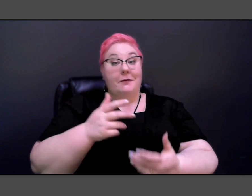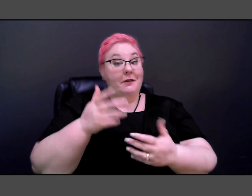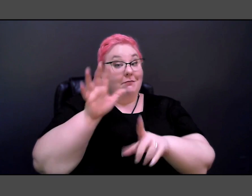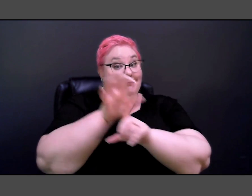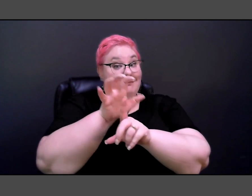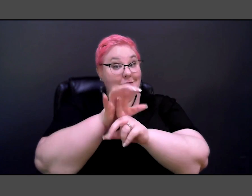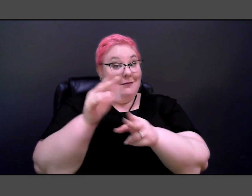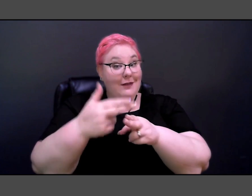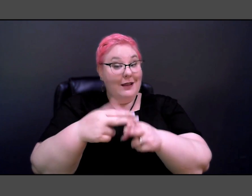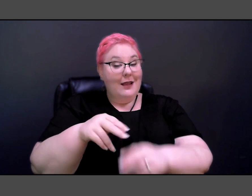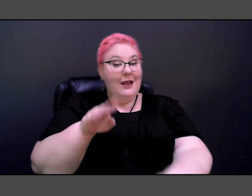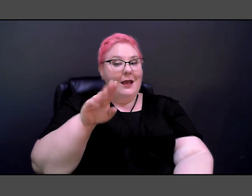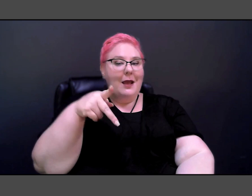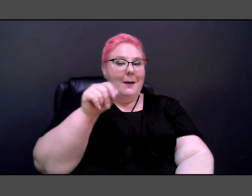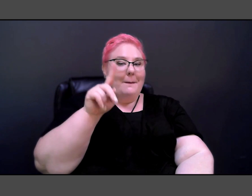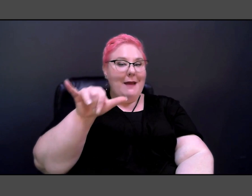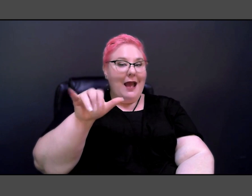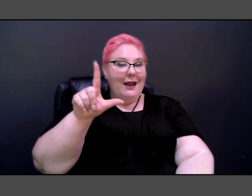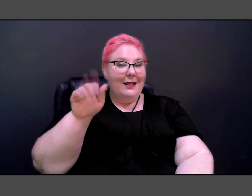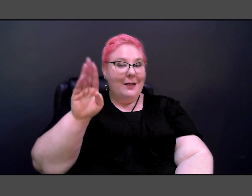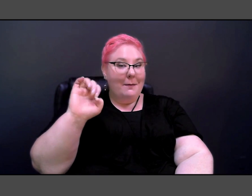LaBelle there, and